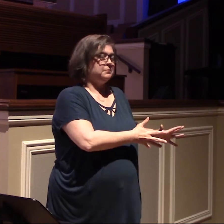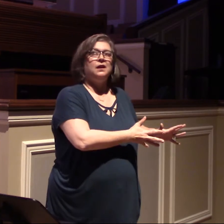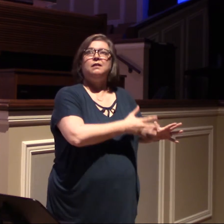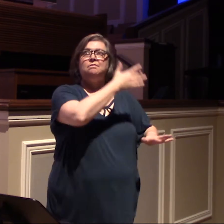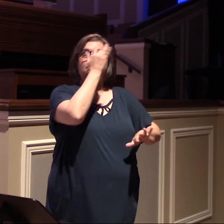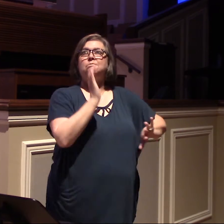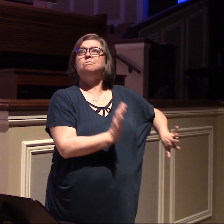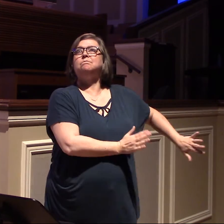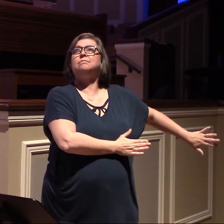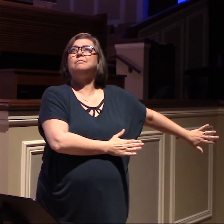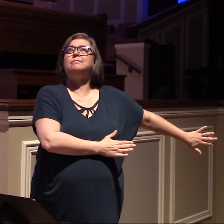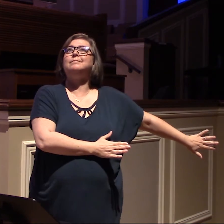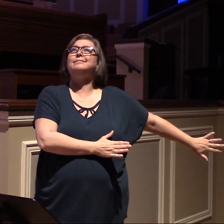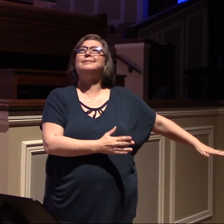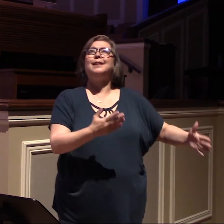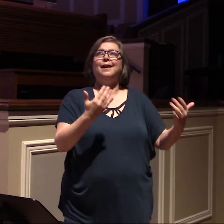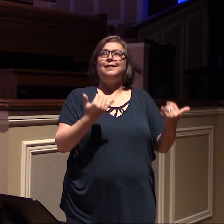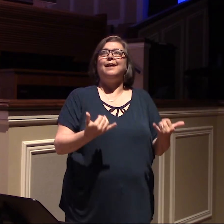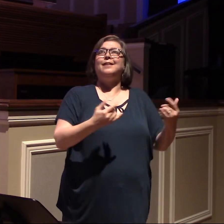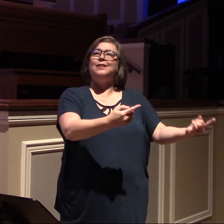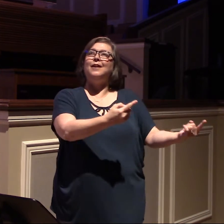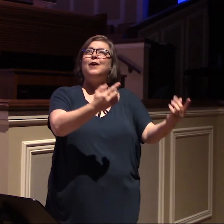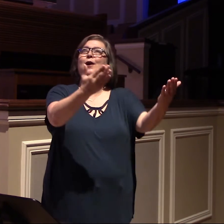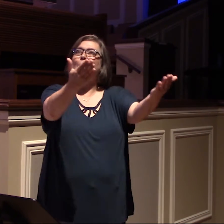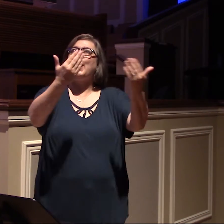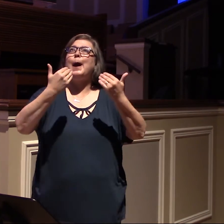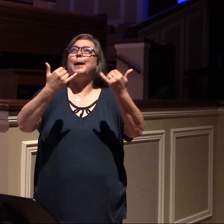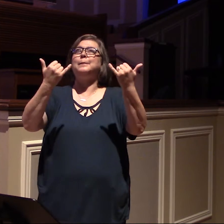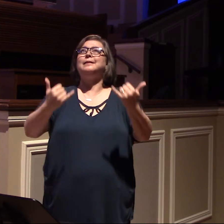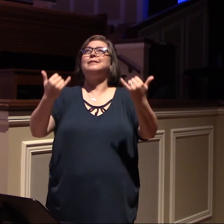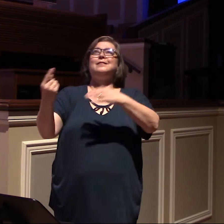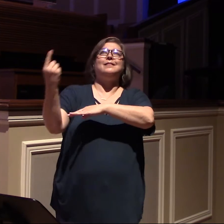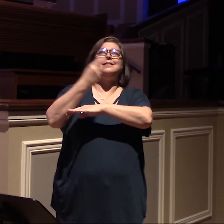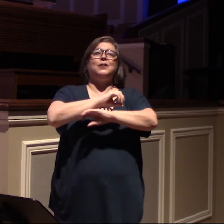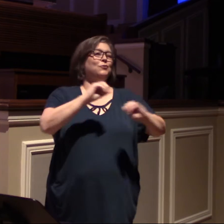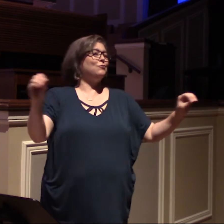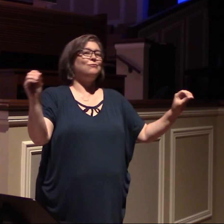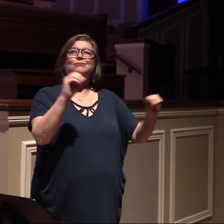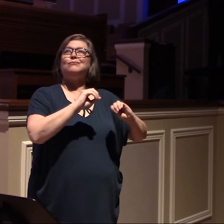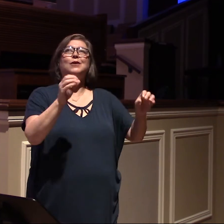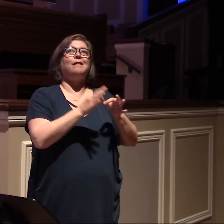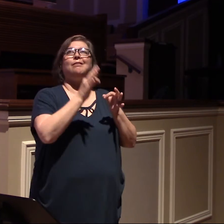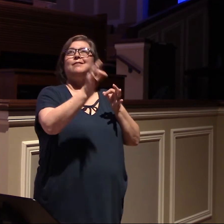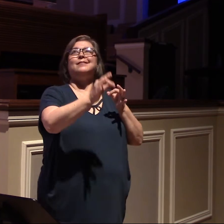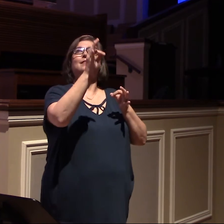Your regrets and mistakes. Come today, there's no reason